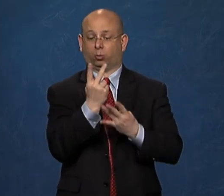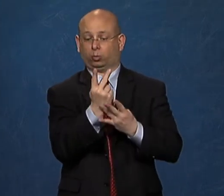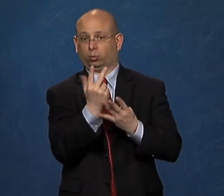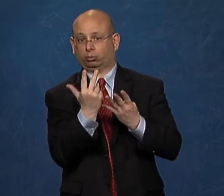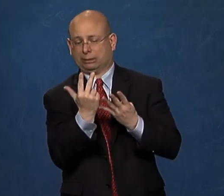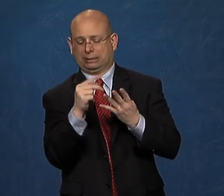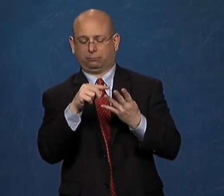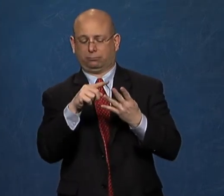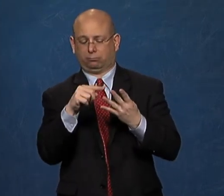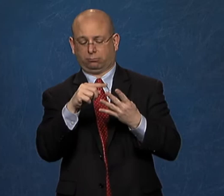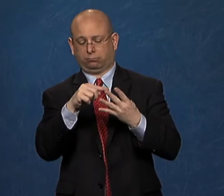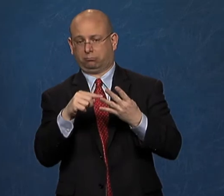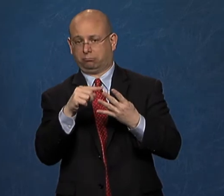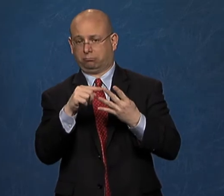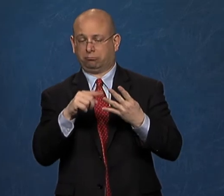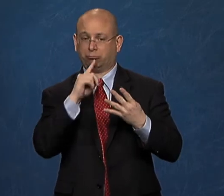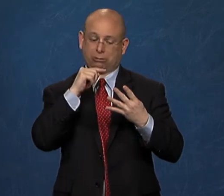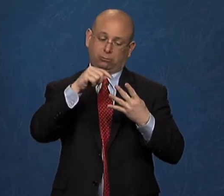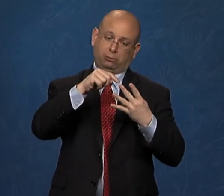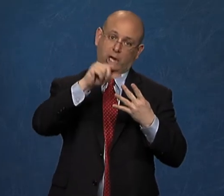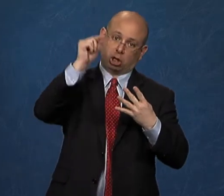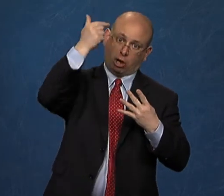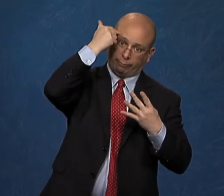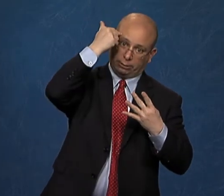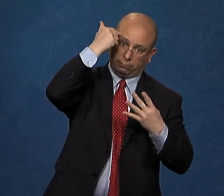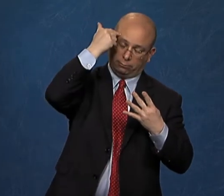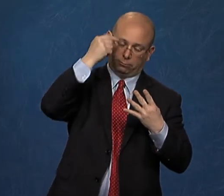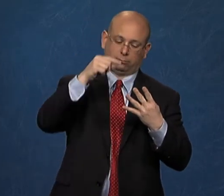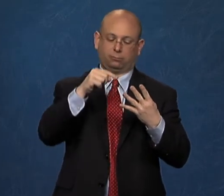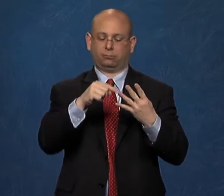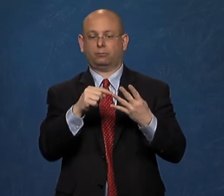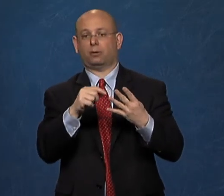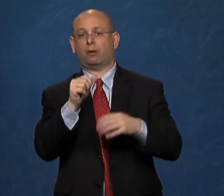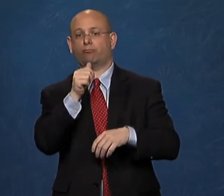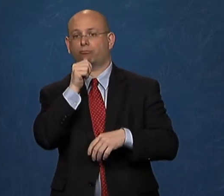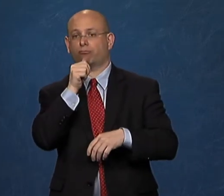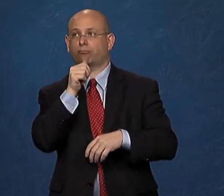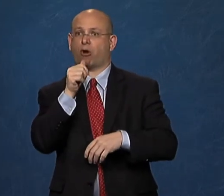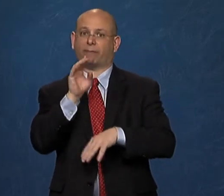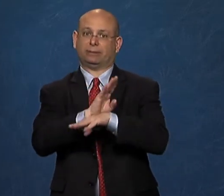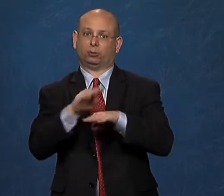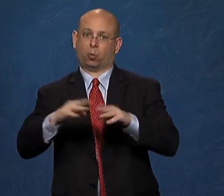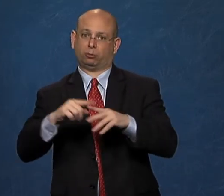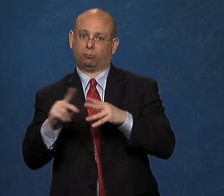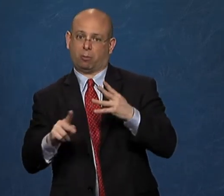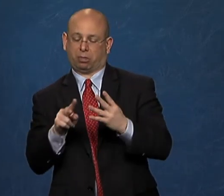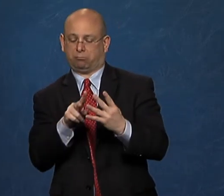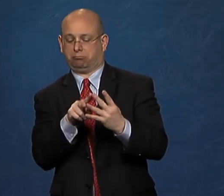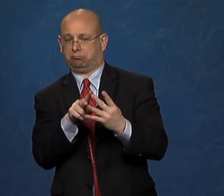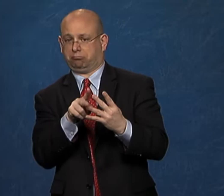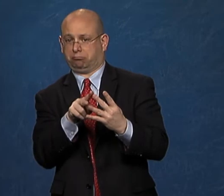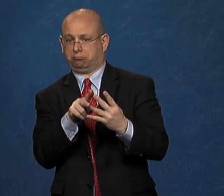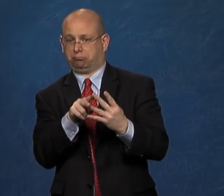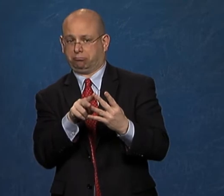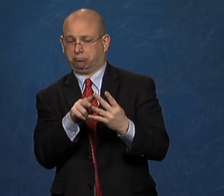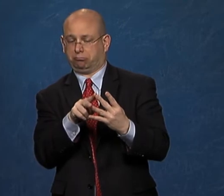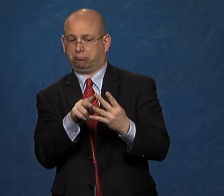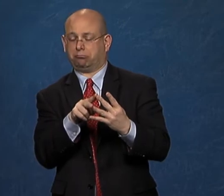the ADA. Title II and III, actually Title II is more about the government entity, and III